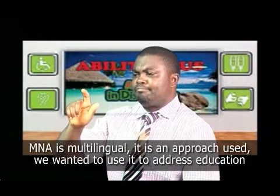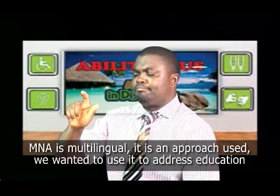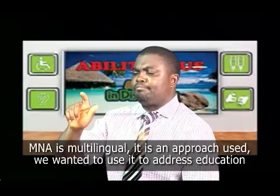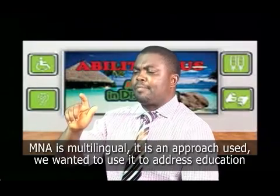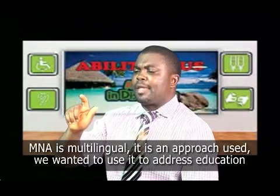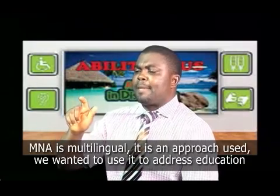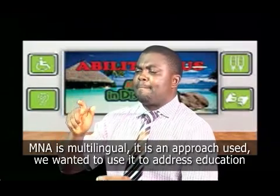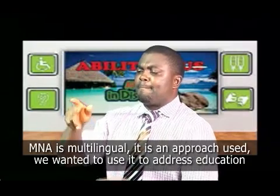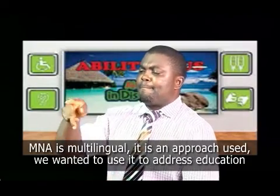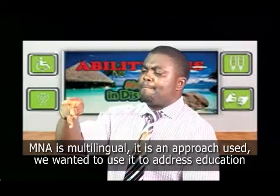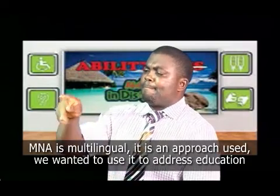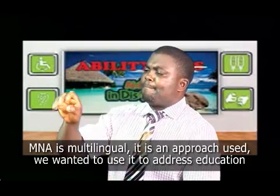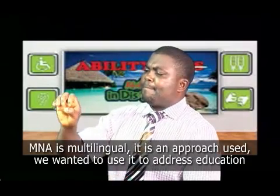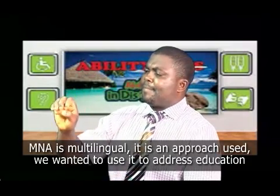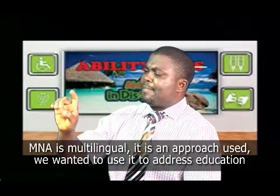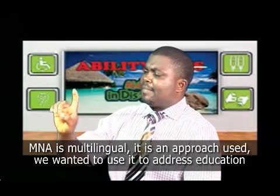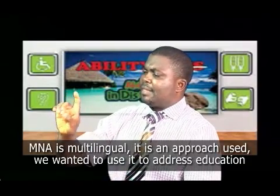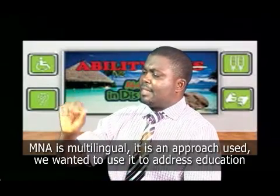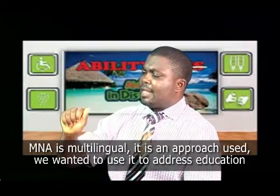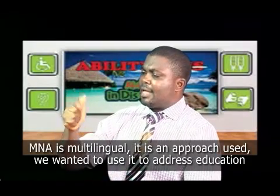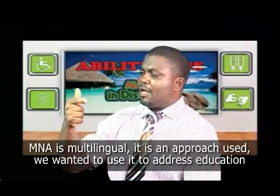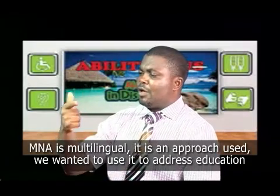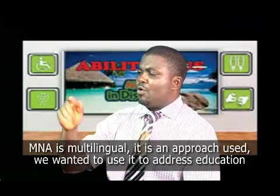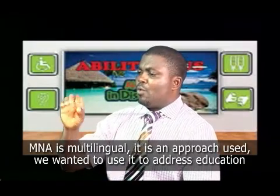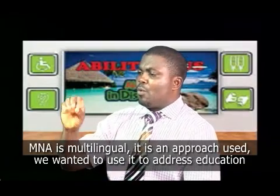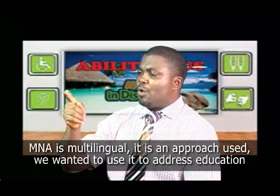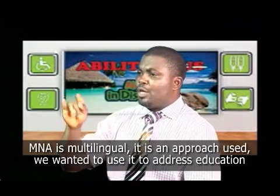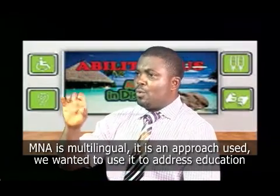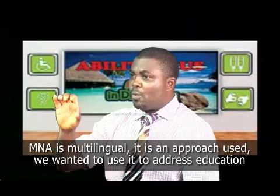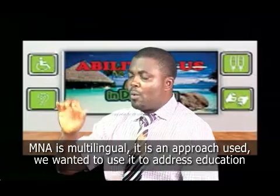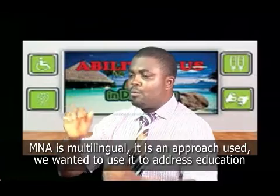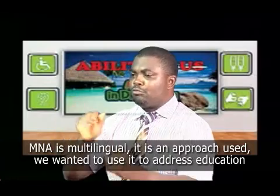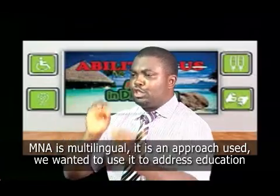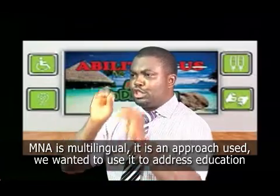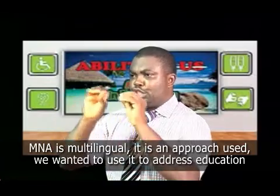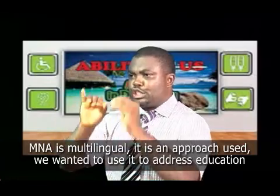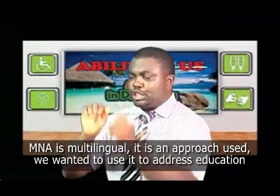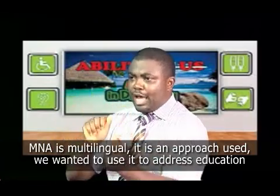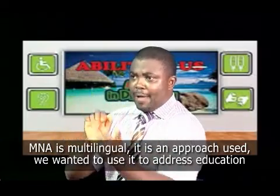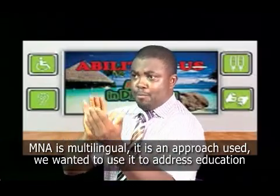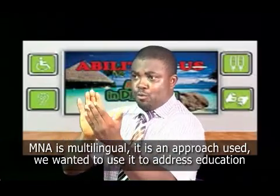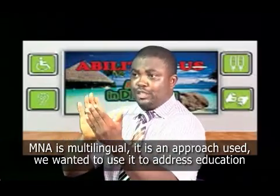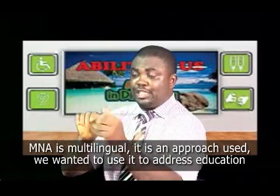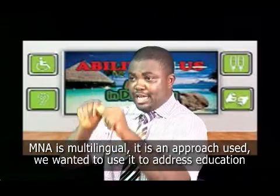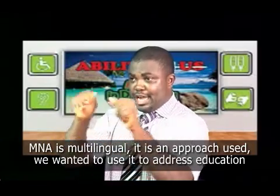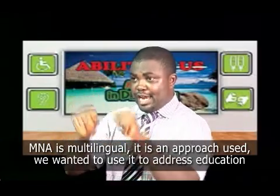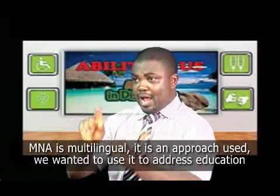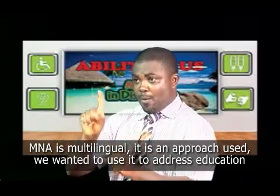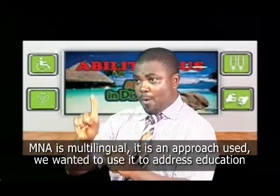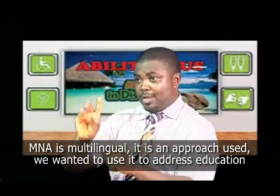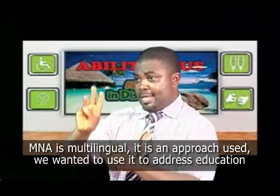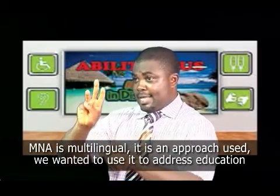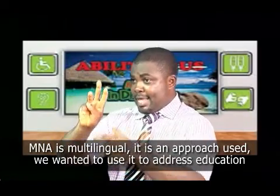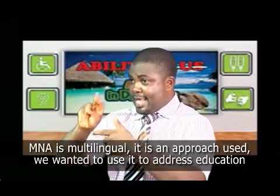MMP is a multilingual, multimodal pedagogy, and it's an